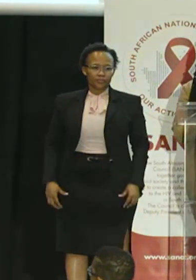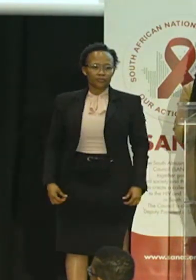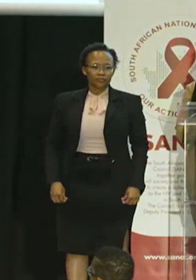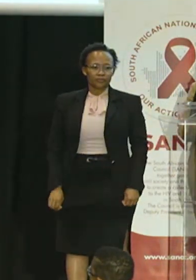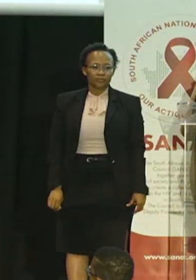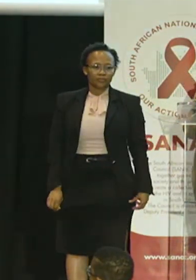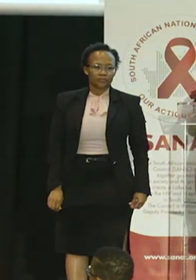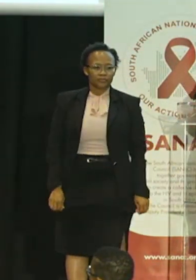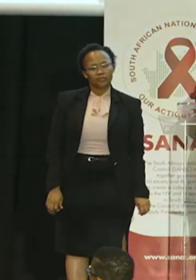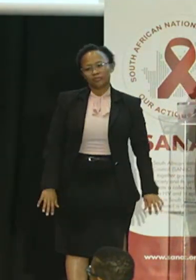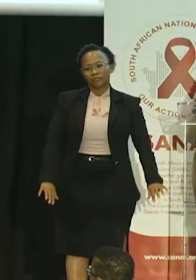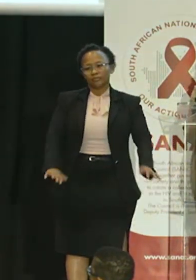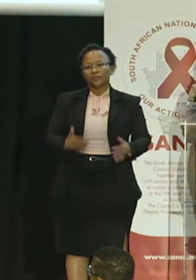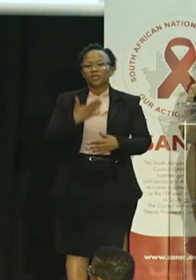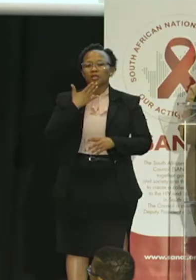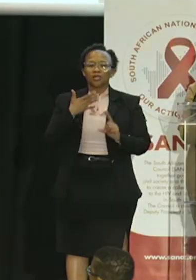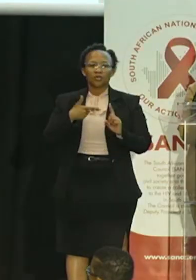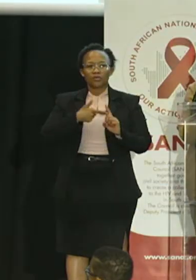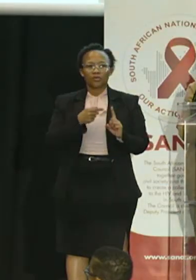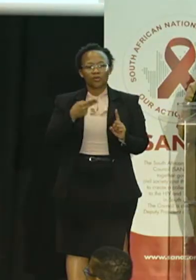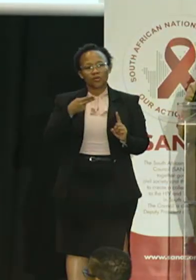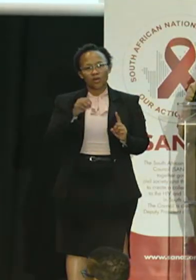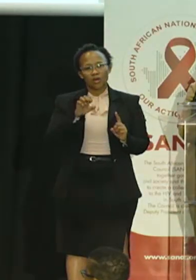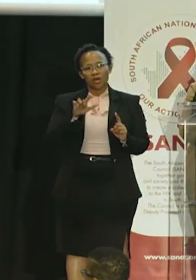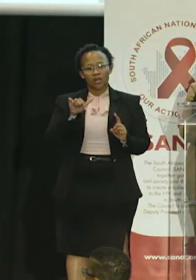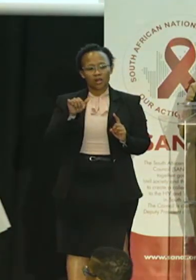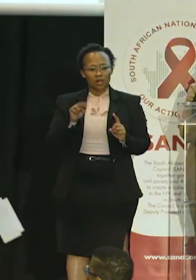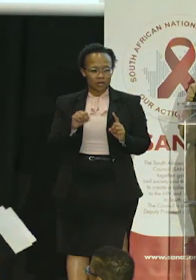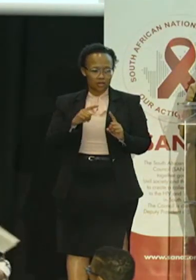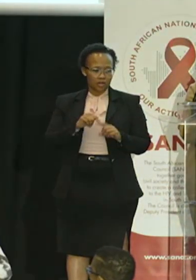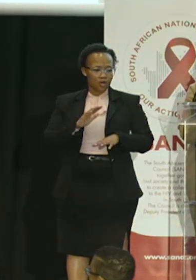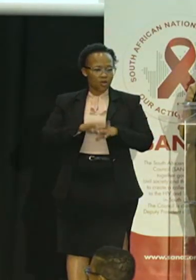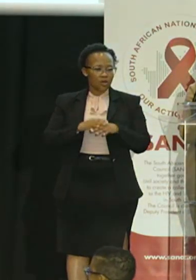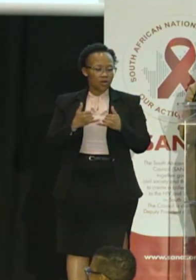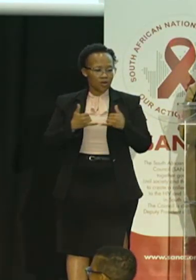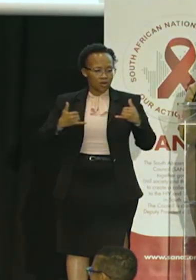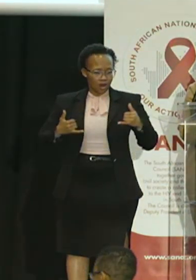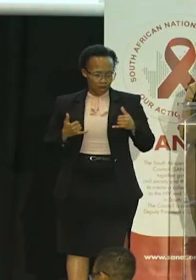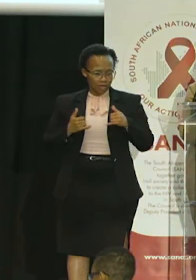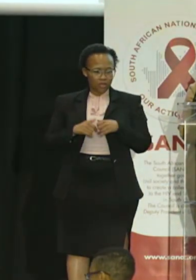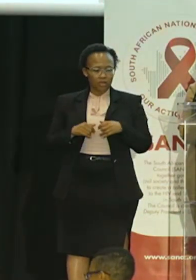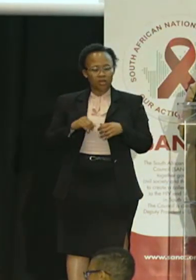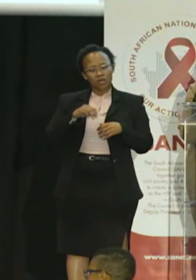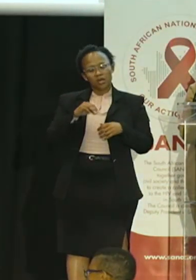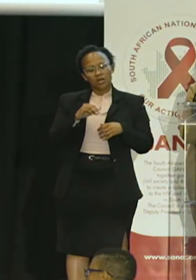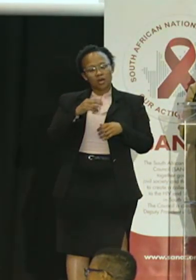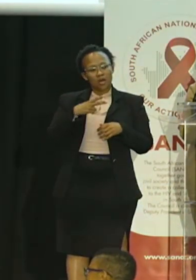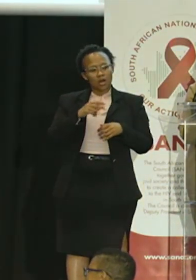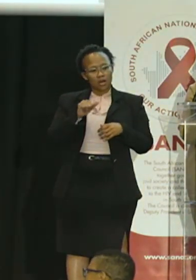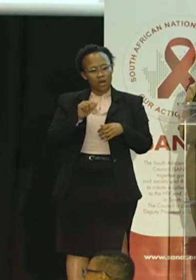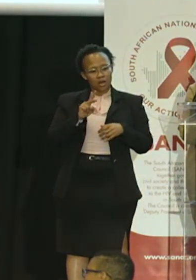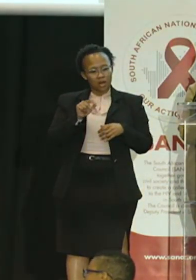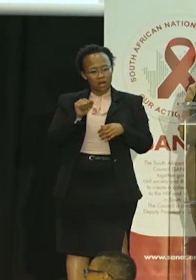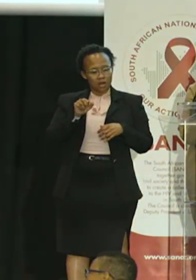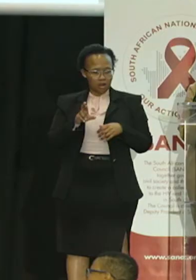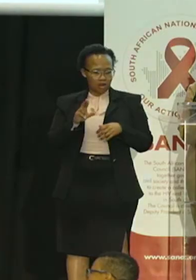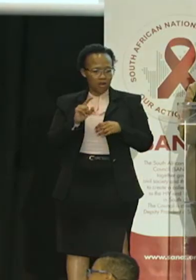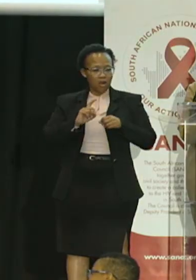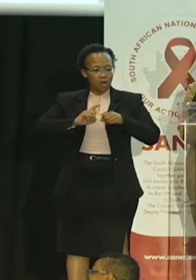Thank you, Helen. Online, we are joined by Helga Musyoki from the Global Fund. She's the Key Populations Technical